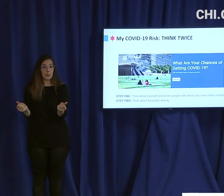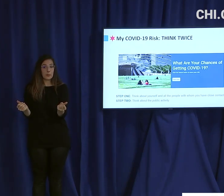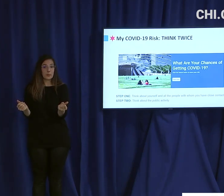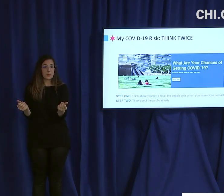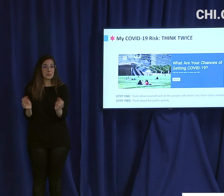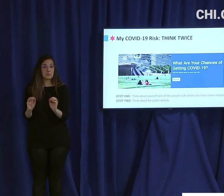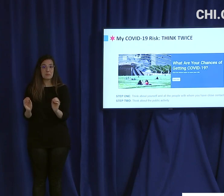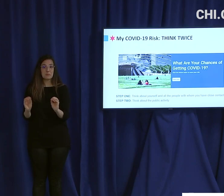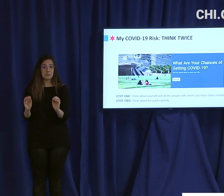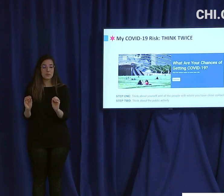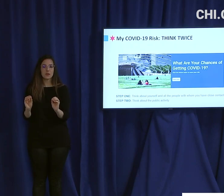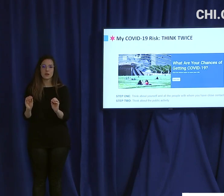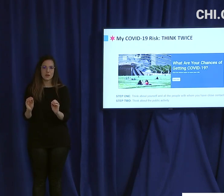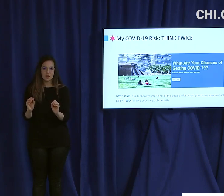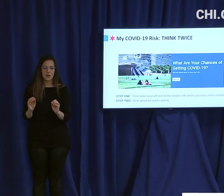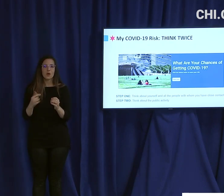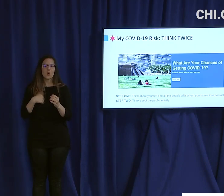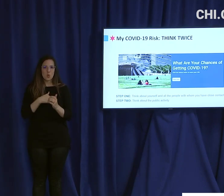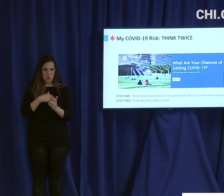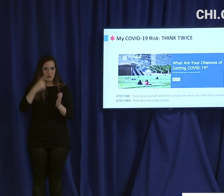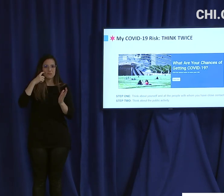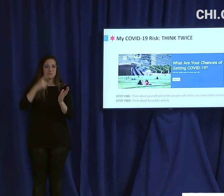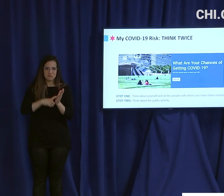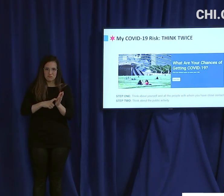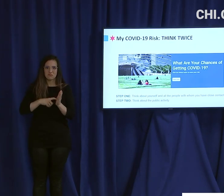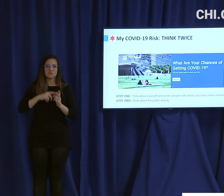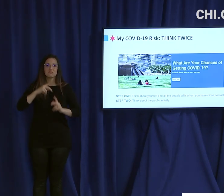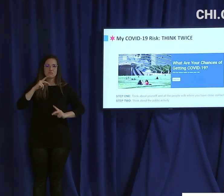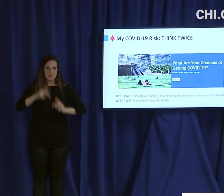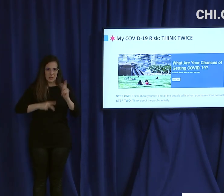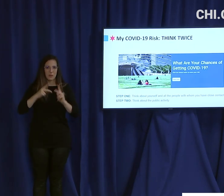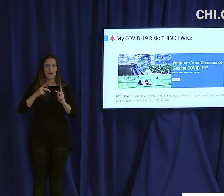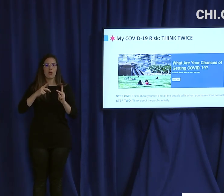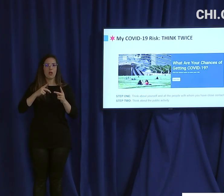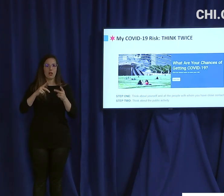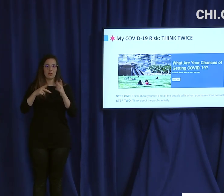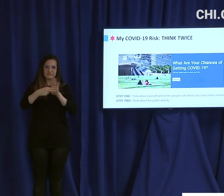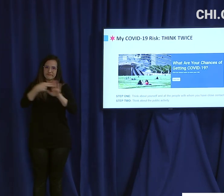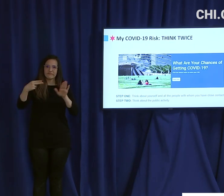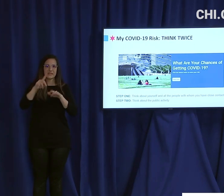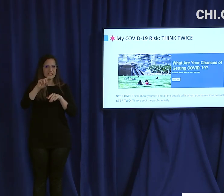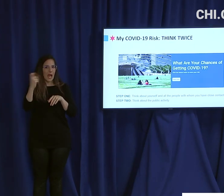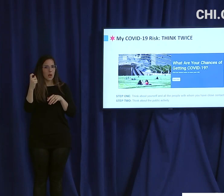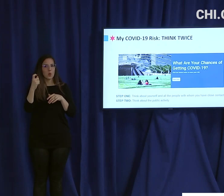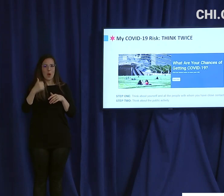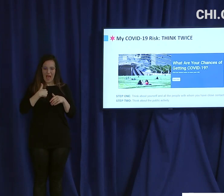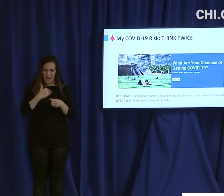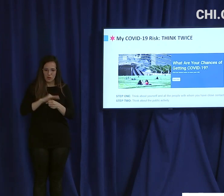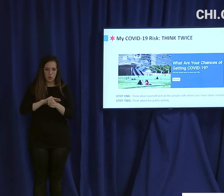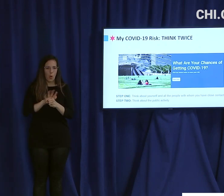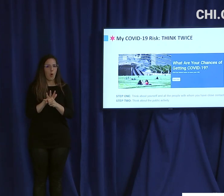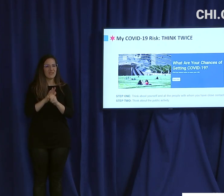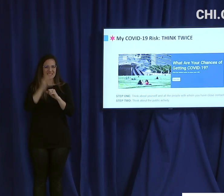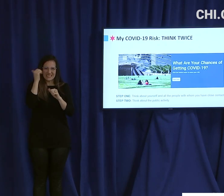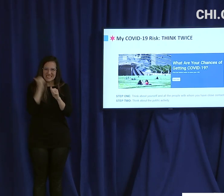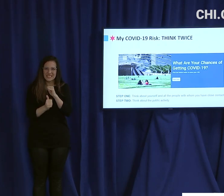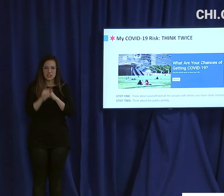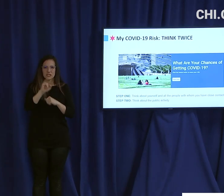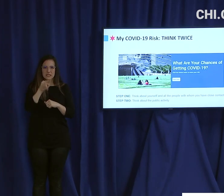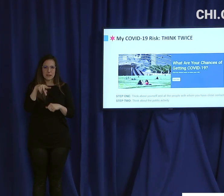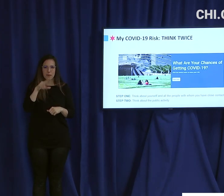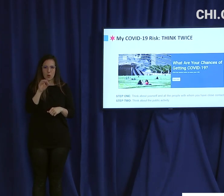continue to see people diagnosed with COVID in every zip code in Chicago. We continue to